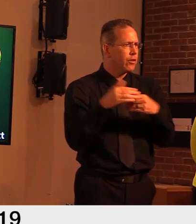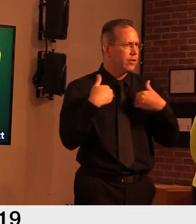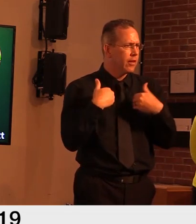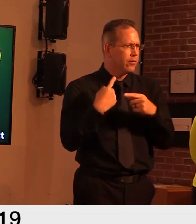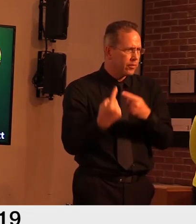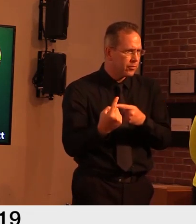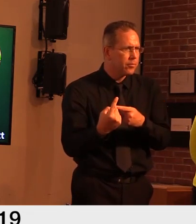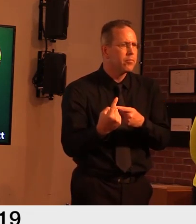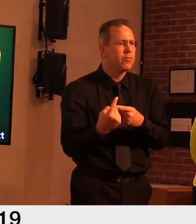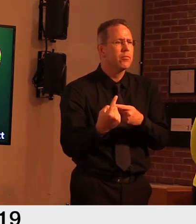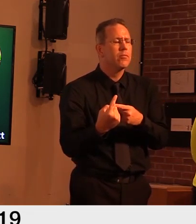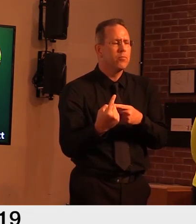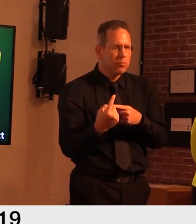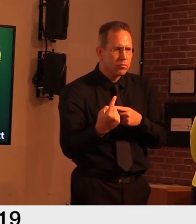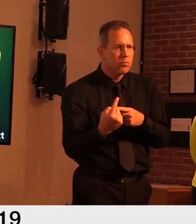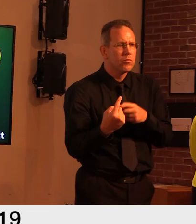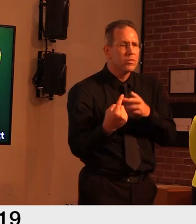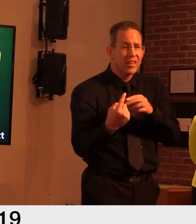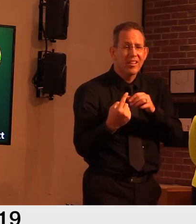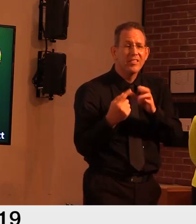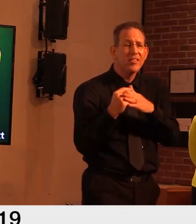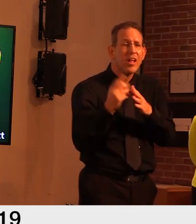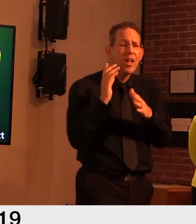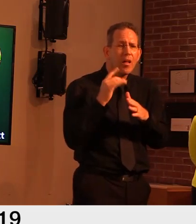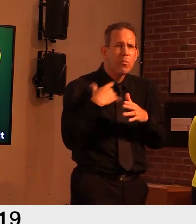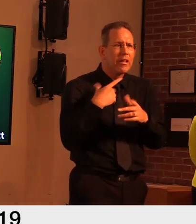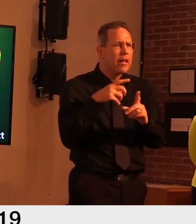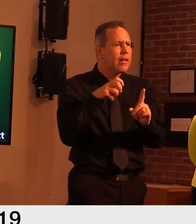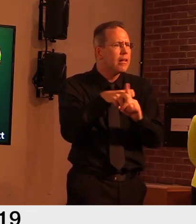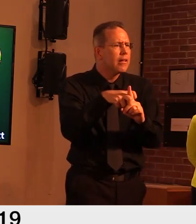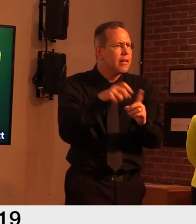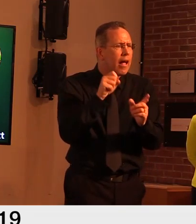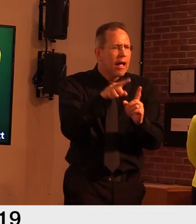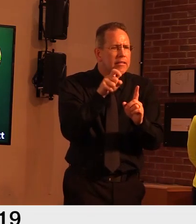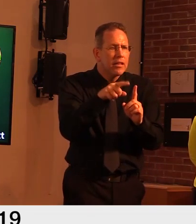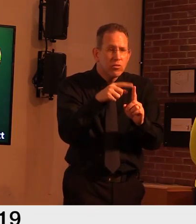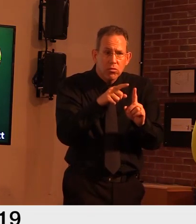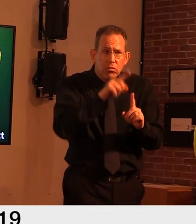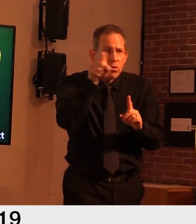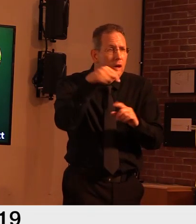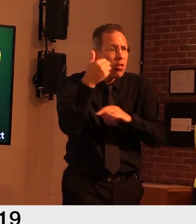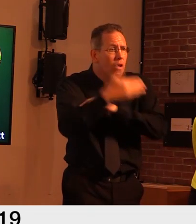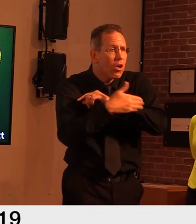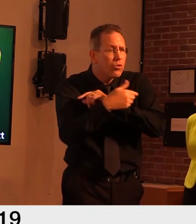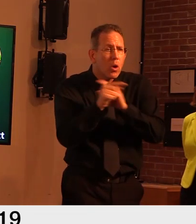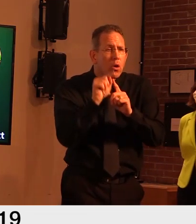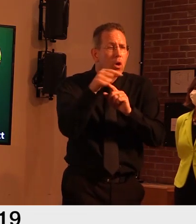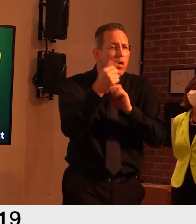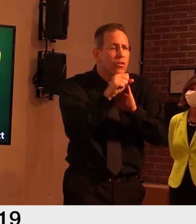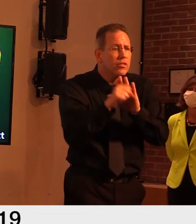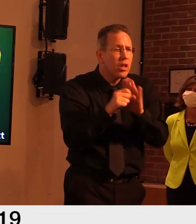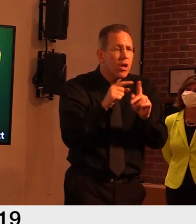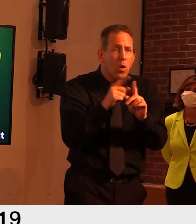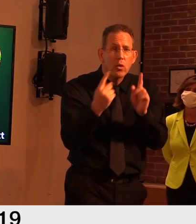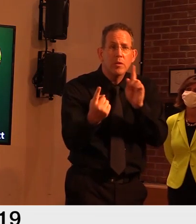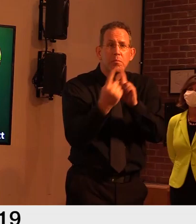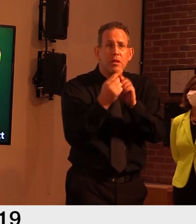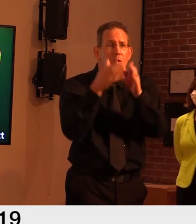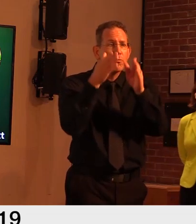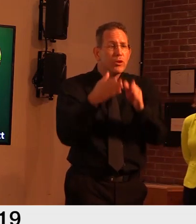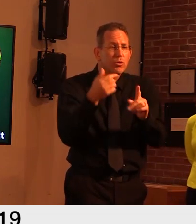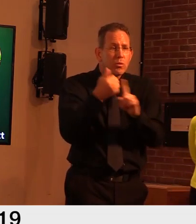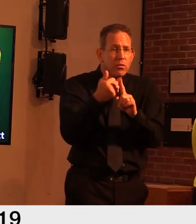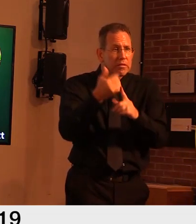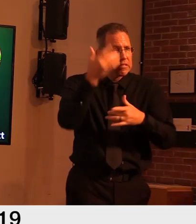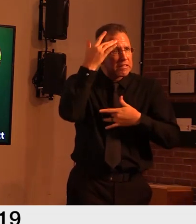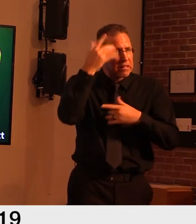questions about where a positive case came from were limited to one person at that point in time. And they were usually limited